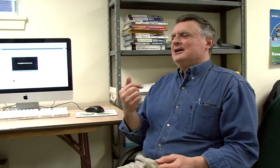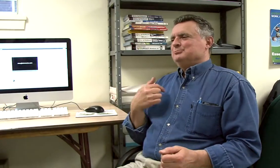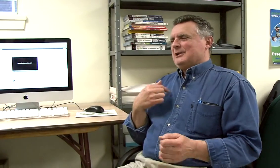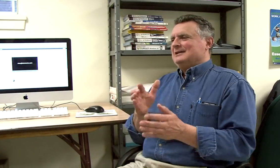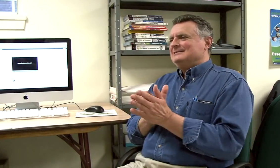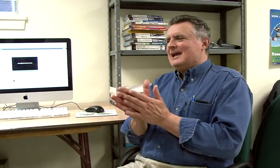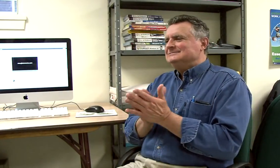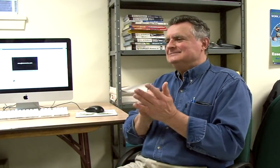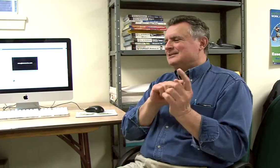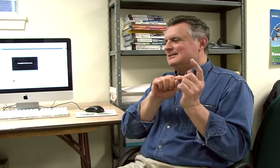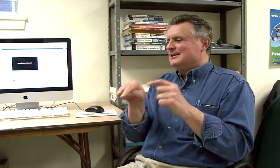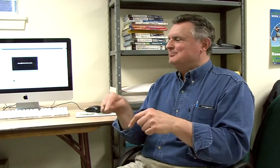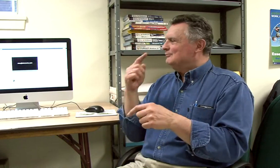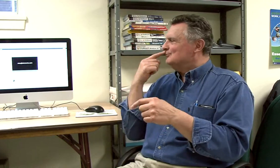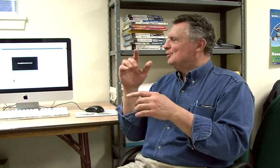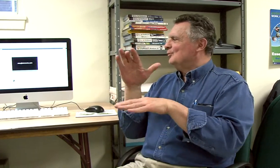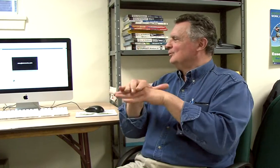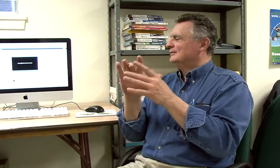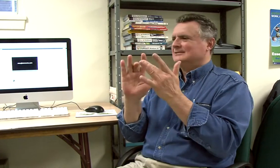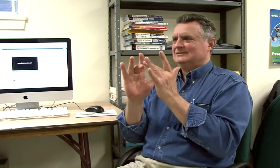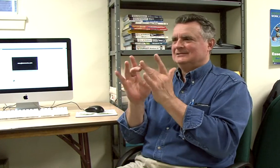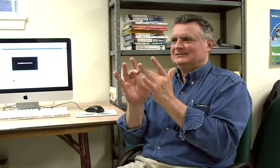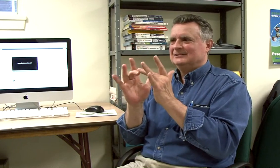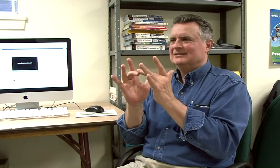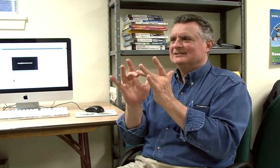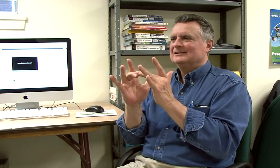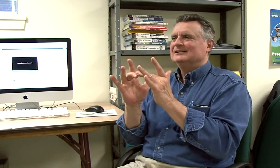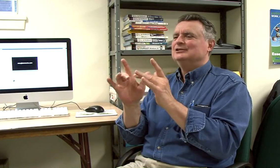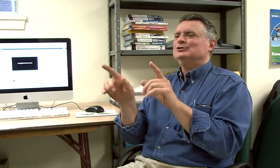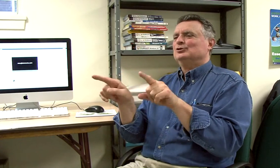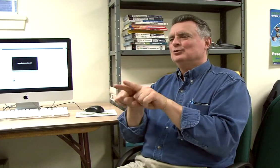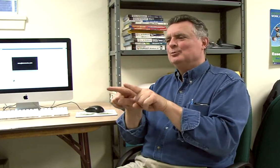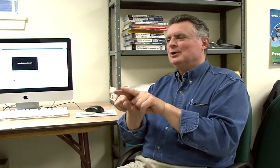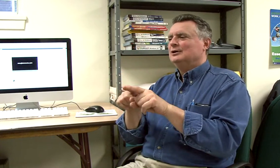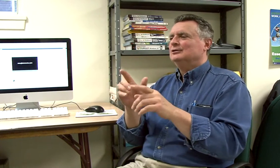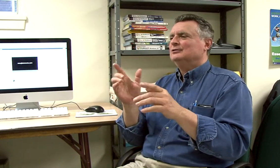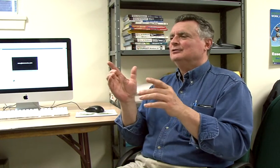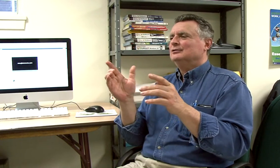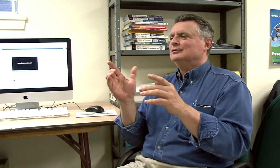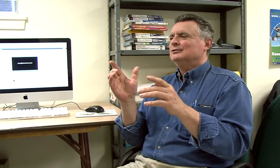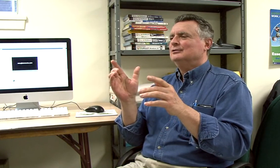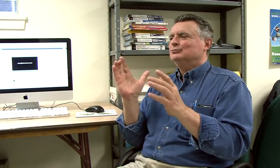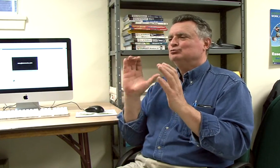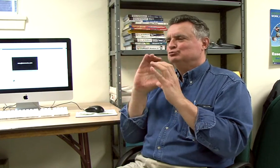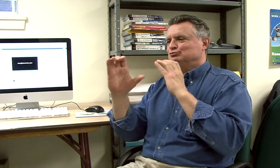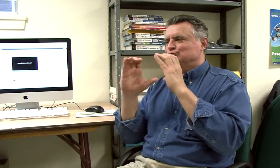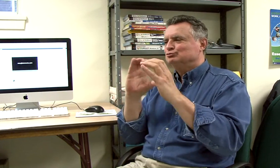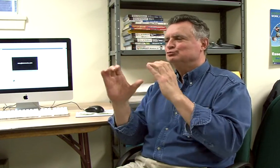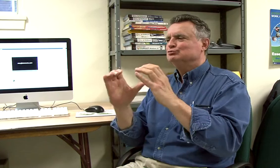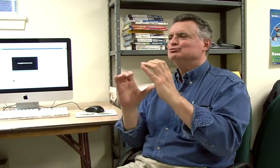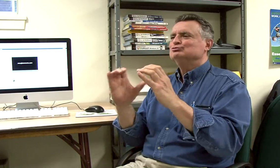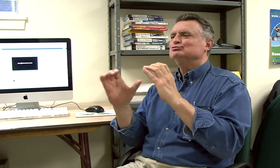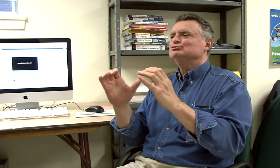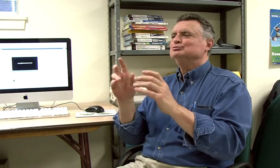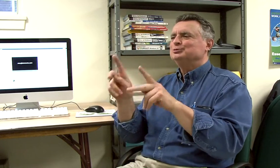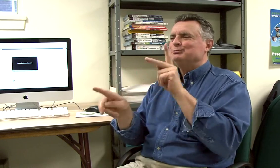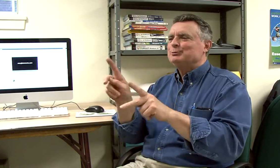I am interested to come here for internet, socializing with people, helping them solve computer problems, and exchanging ideas